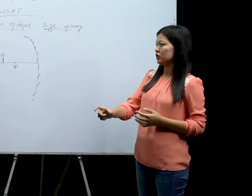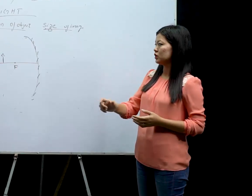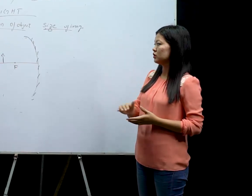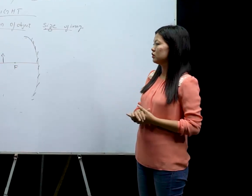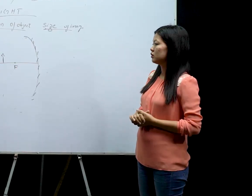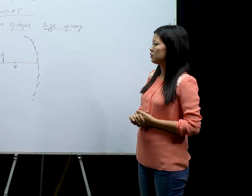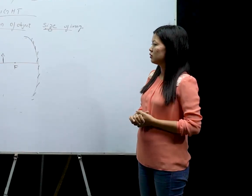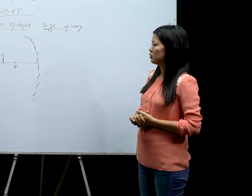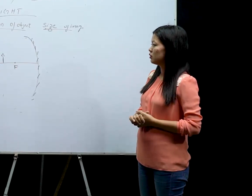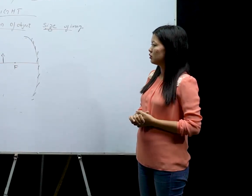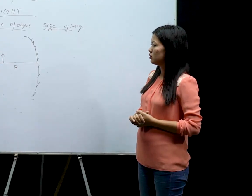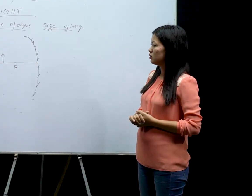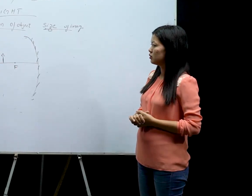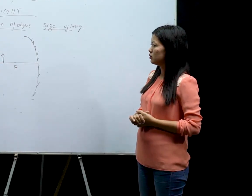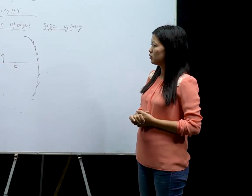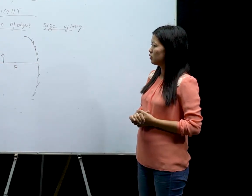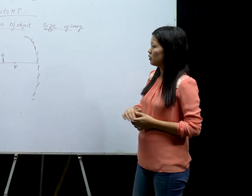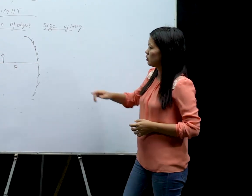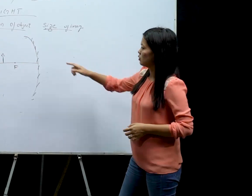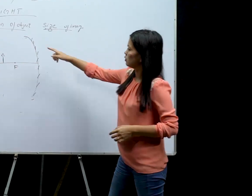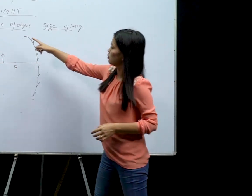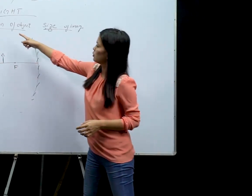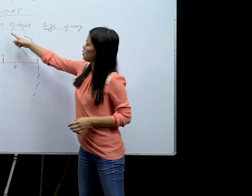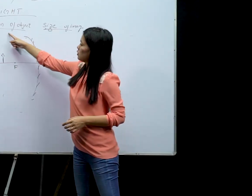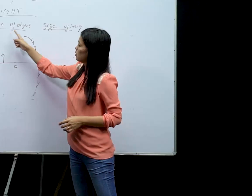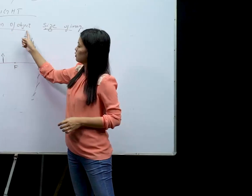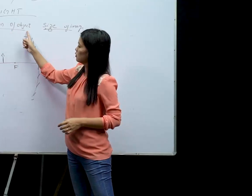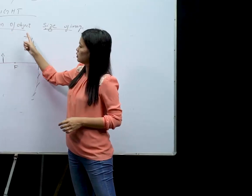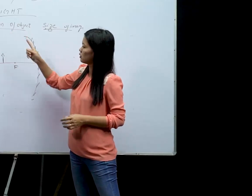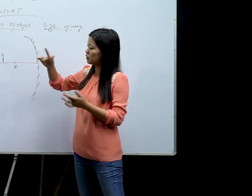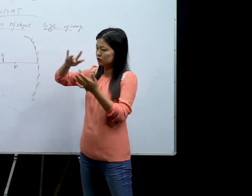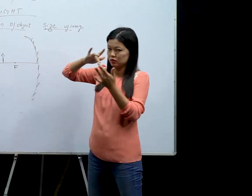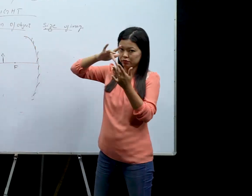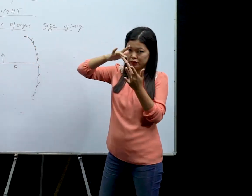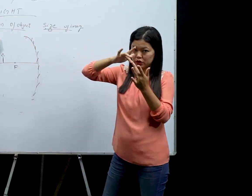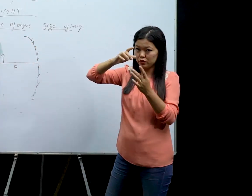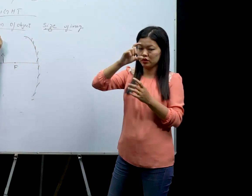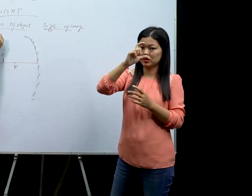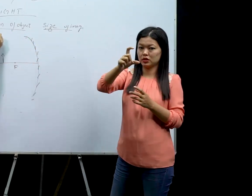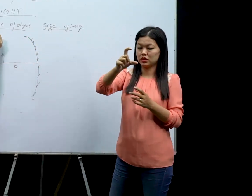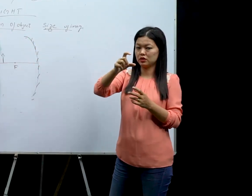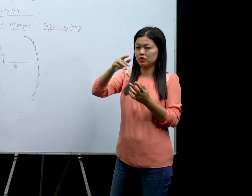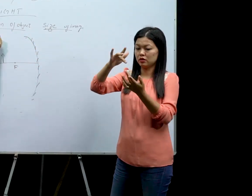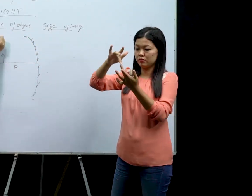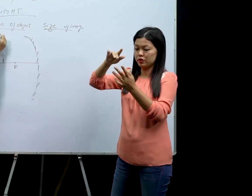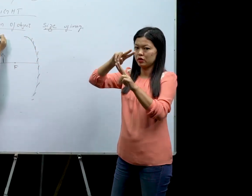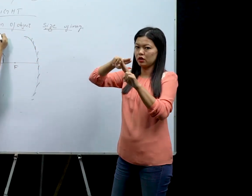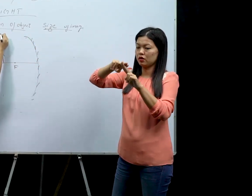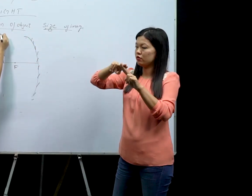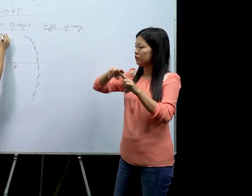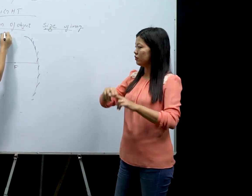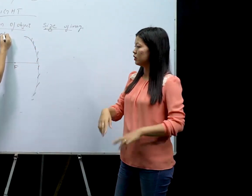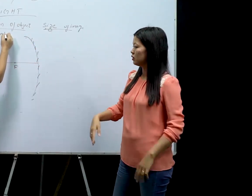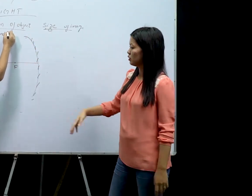the object is between C